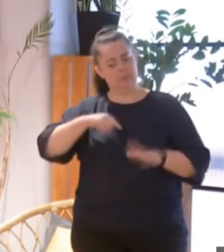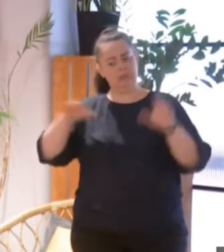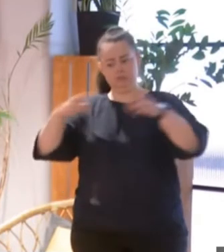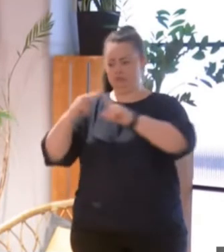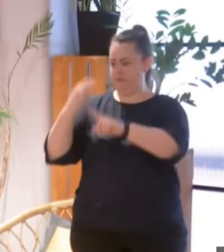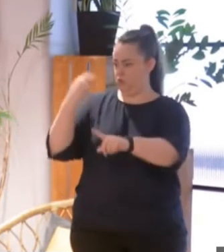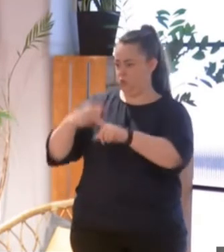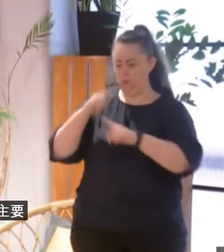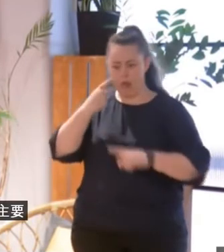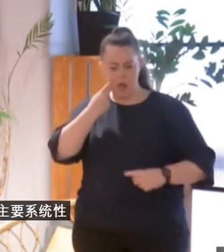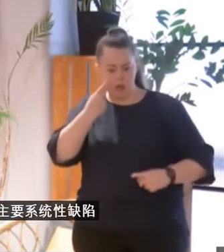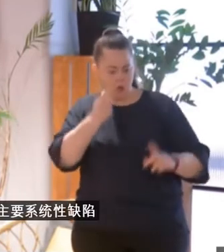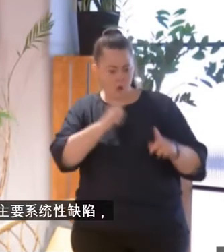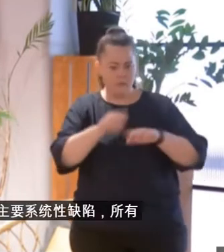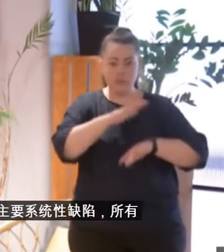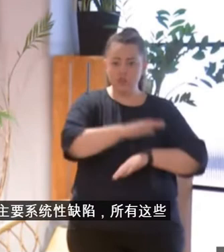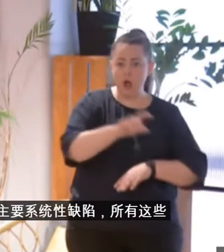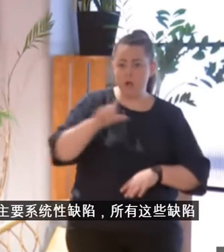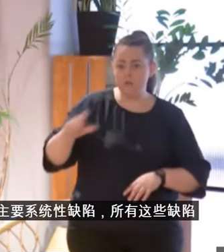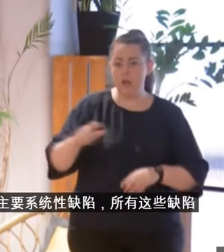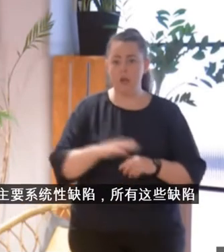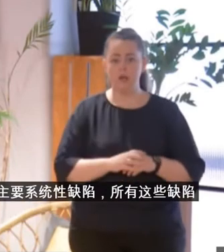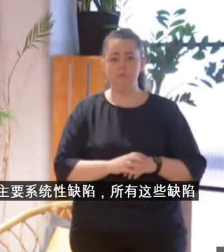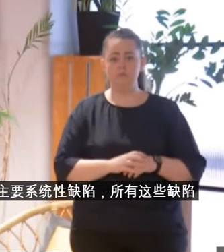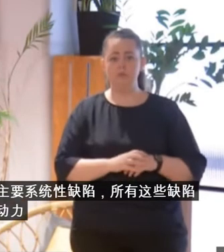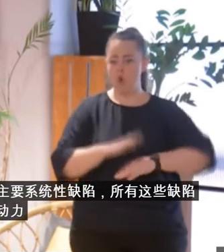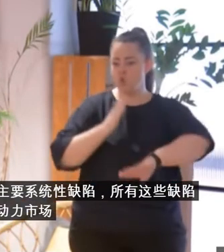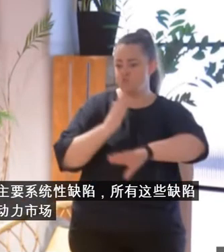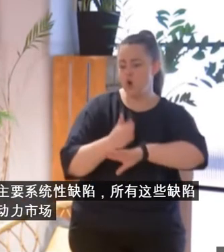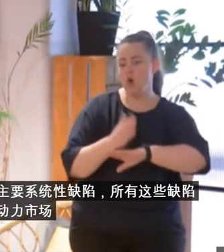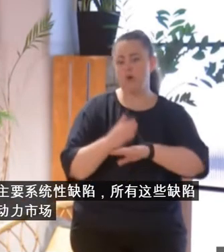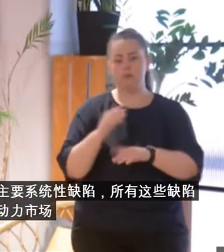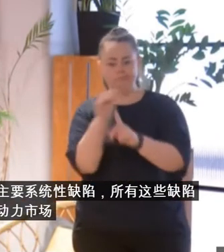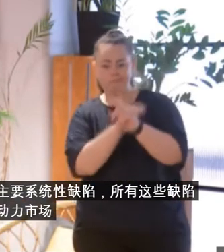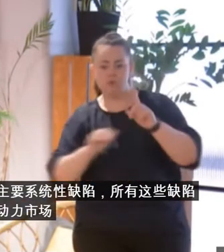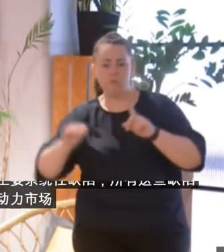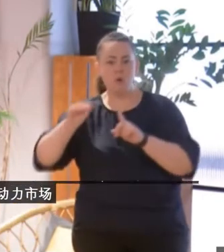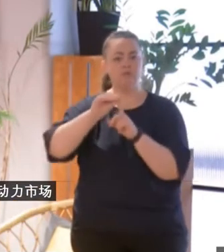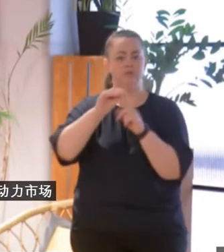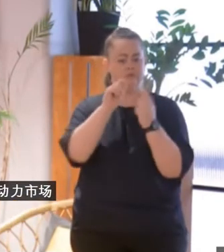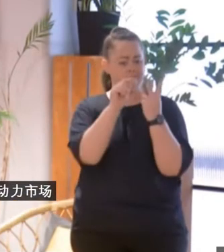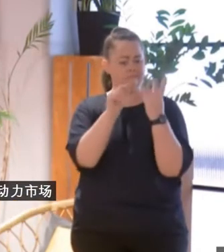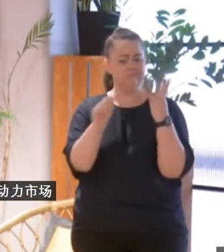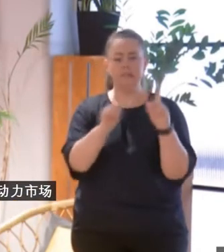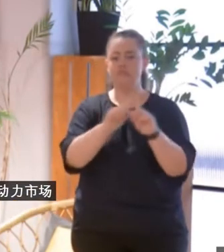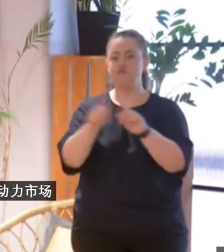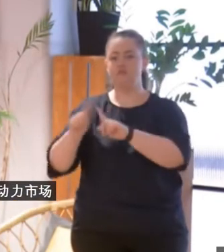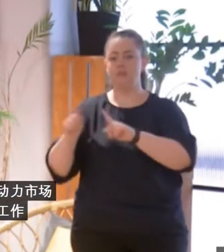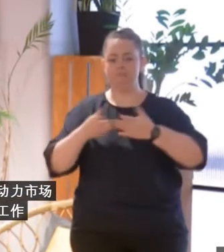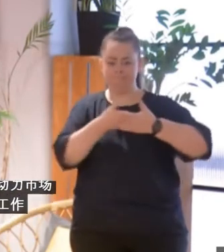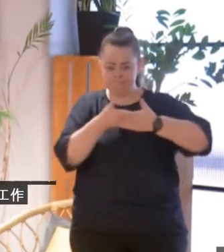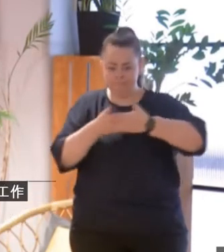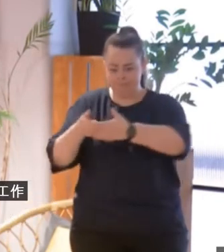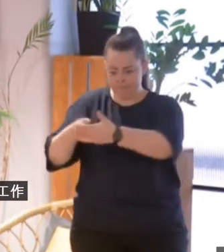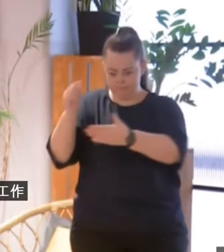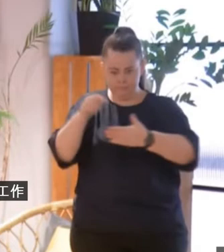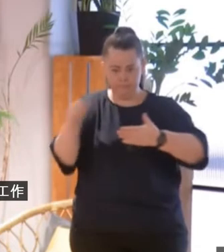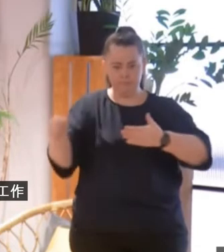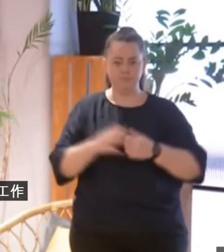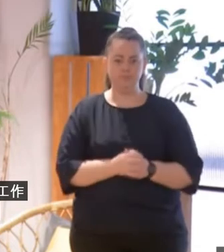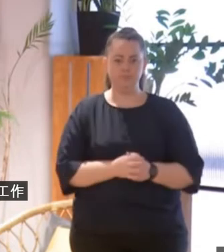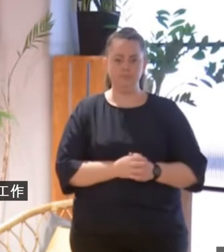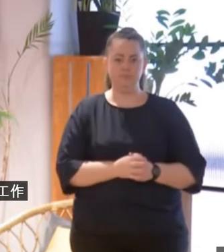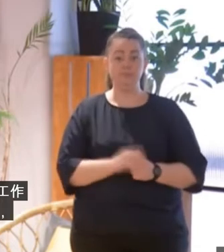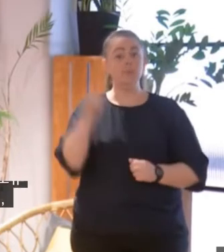childcare, education and flexible work, all of which keep women out of the workforce. Currently, 1 in 4 women of working age is not